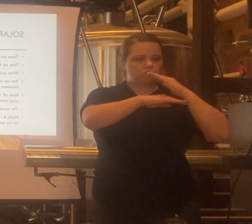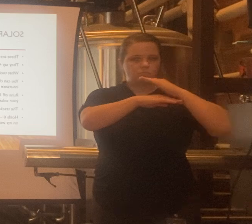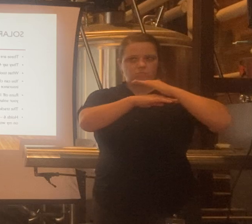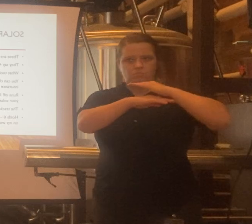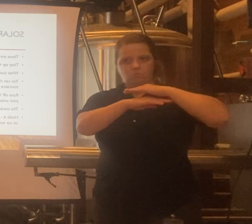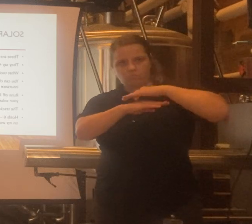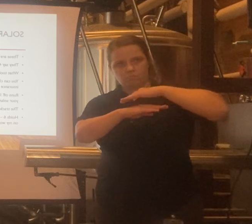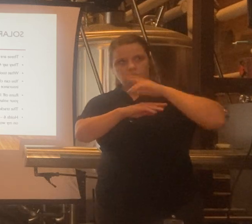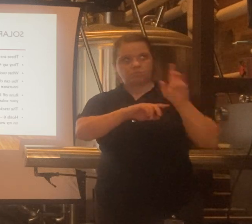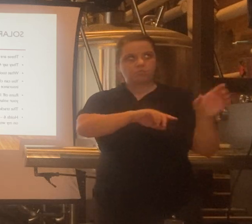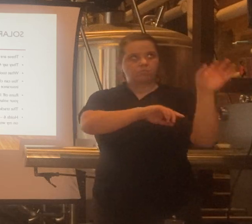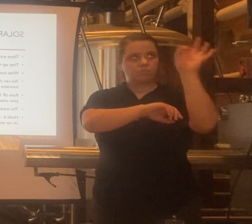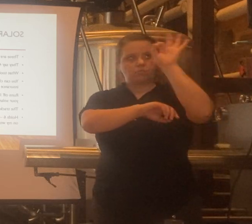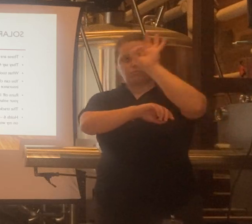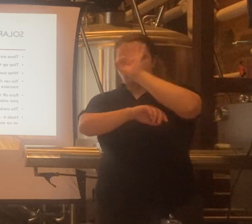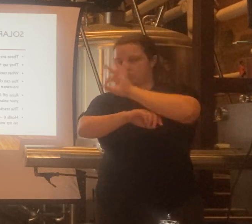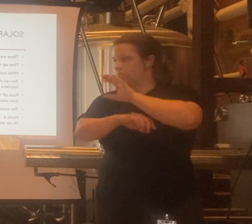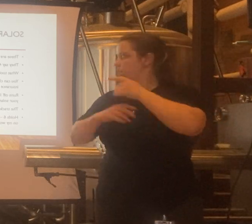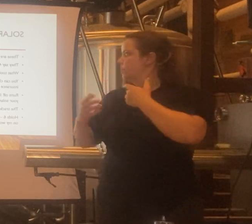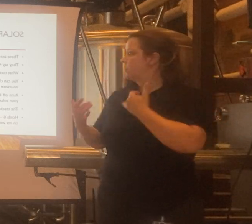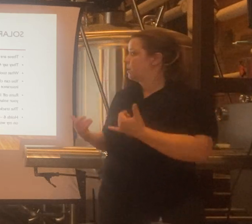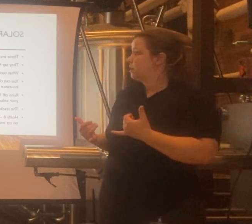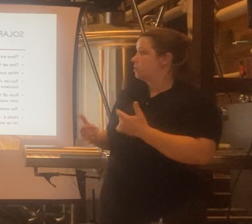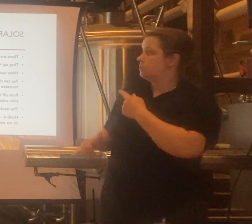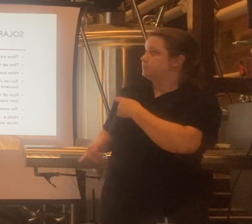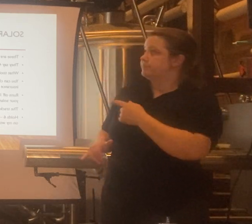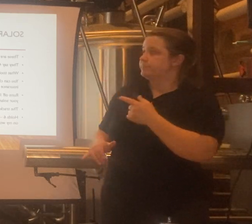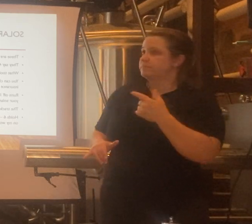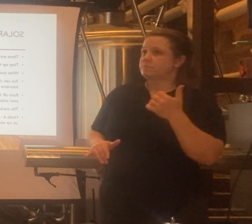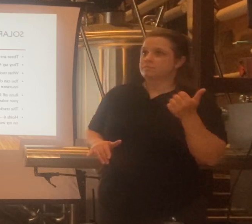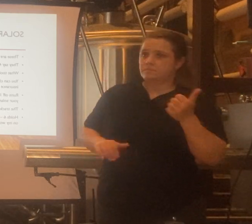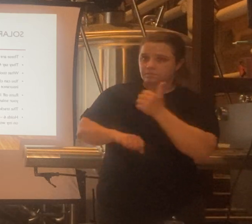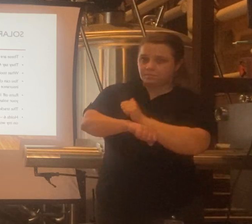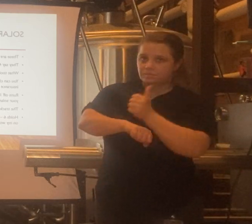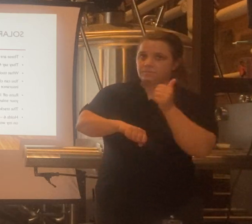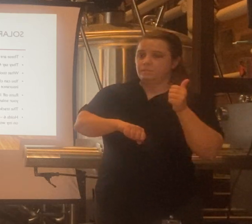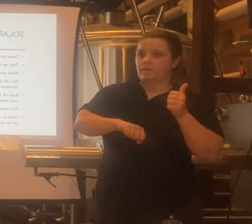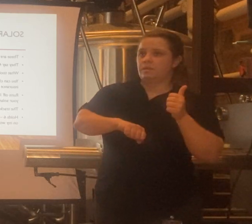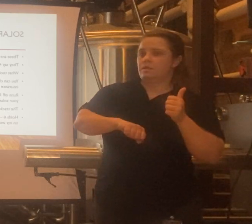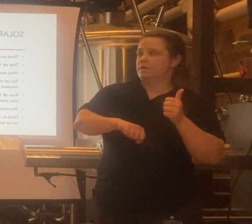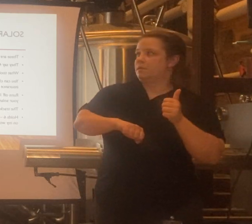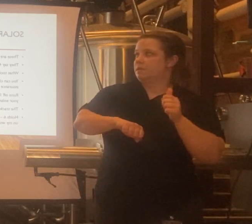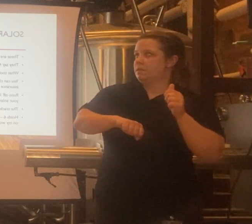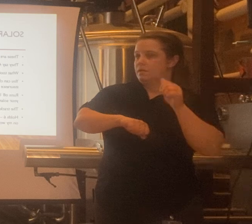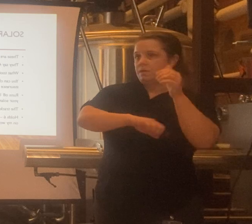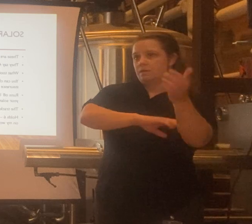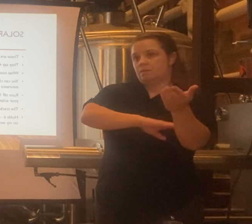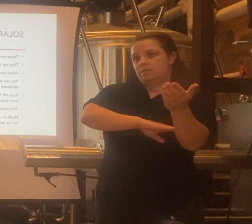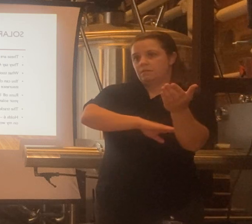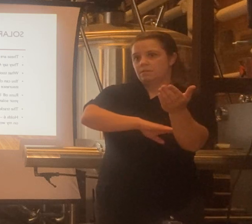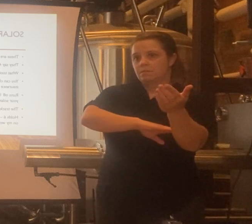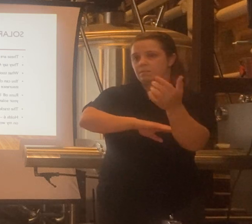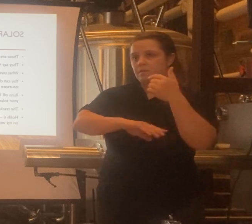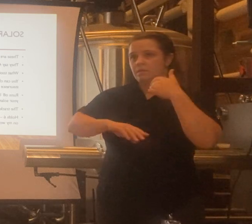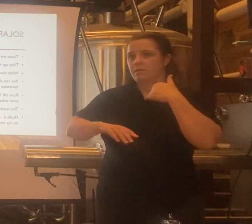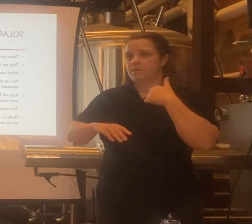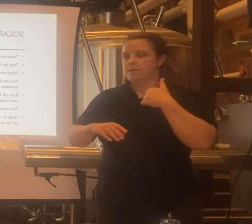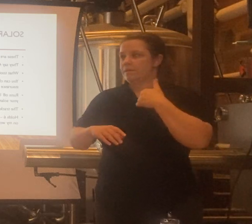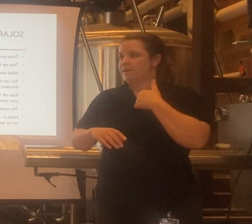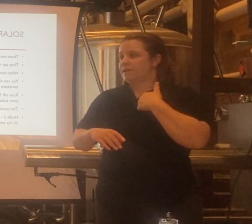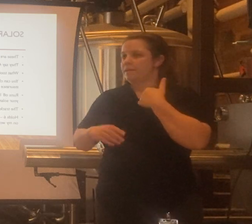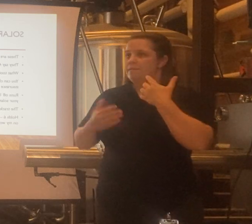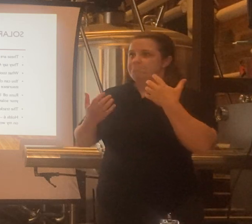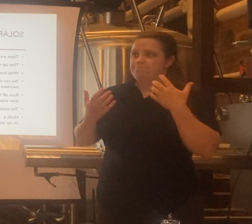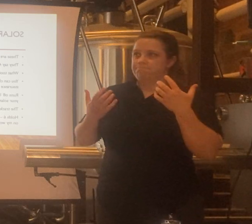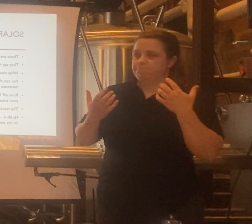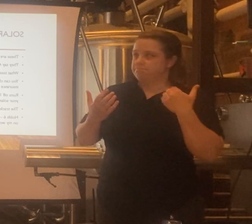now this thing's charged up probably by 10 a.m. because I only run the garage door opener, which doesn't open all the time. I have yard lights. I have a battery charger